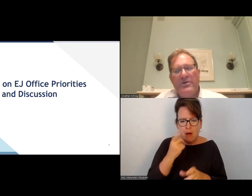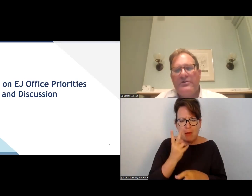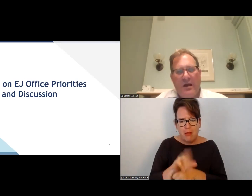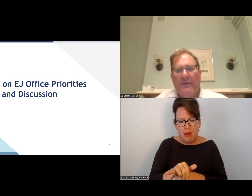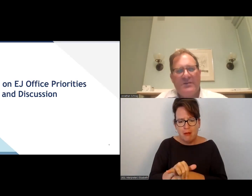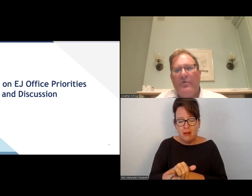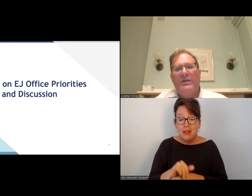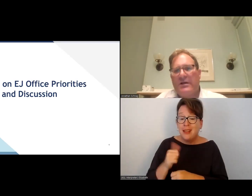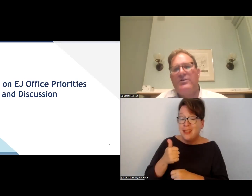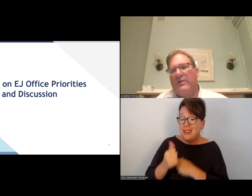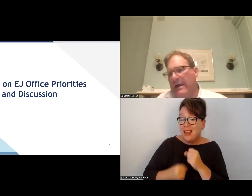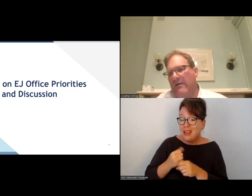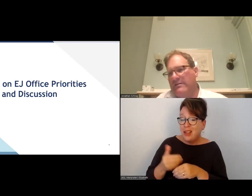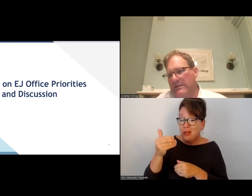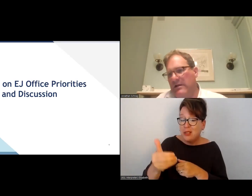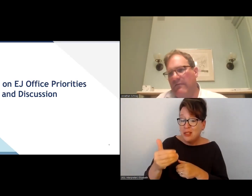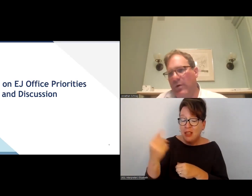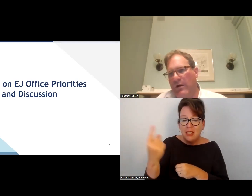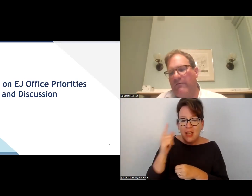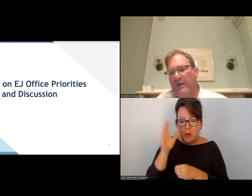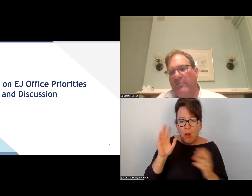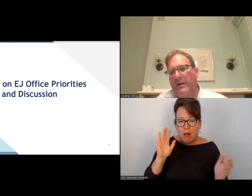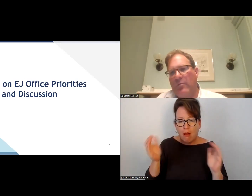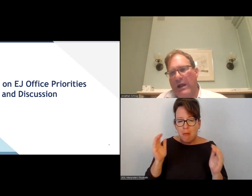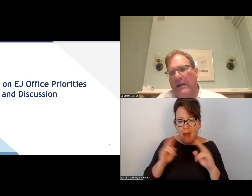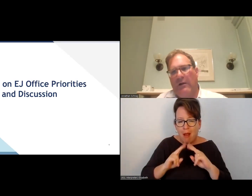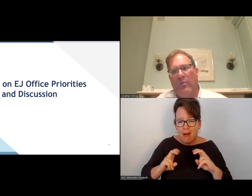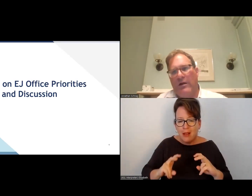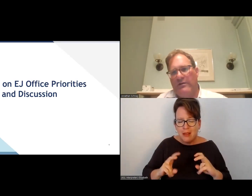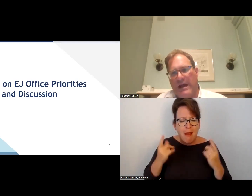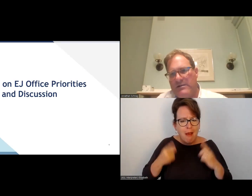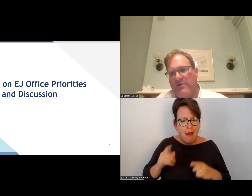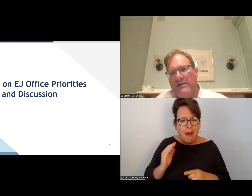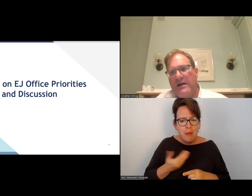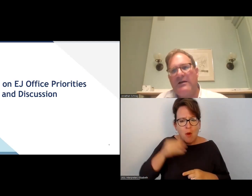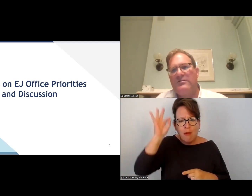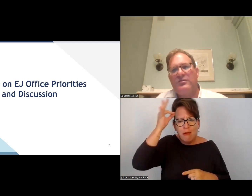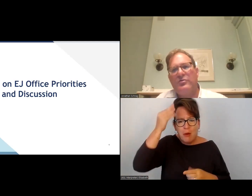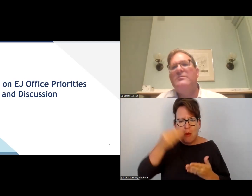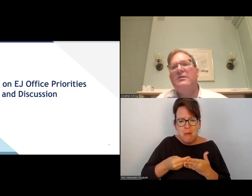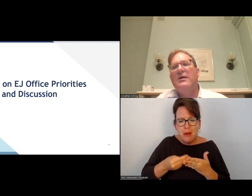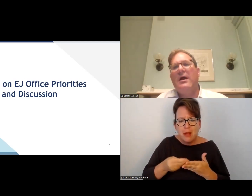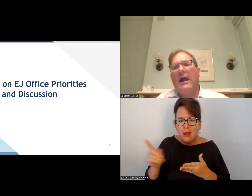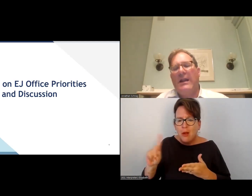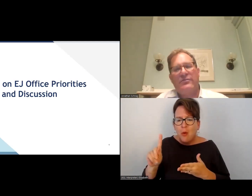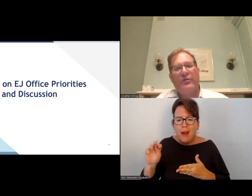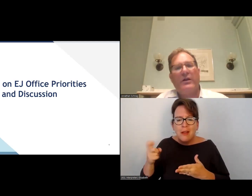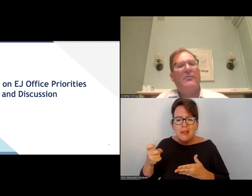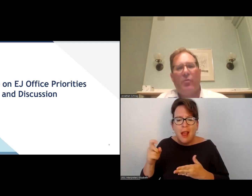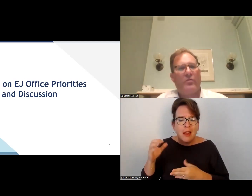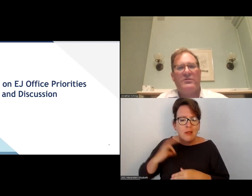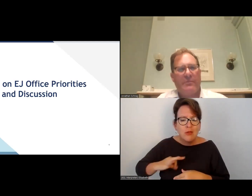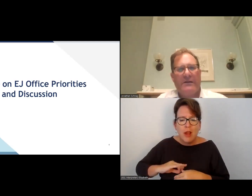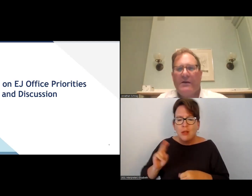In 10 years' time, someone is going to do an analysis of where the federal money went and where the tax credits got consumed. And it's